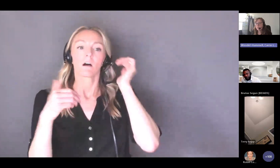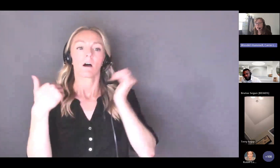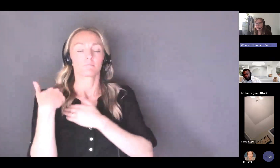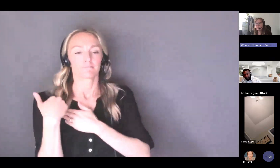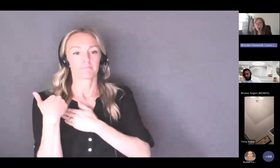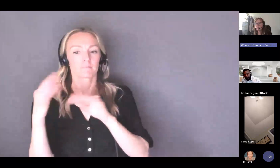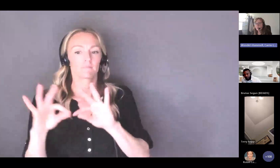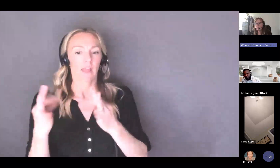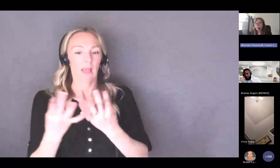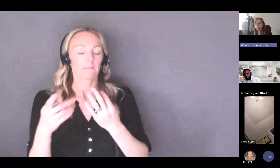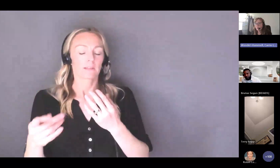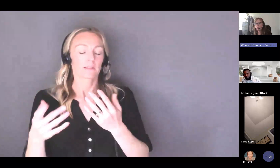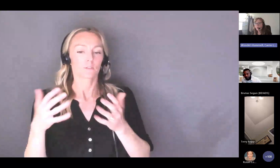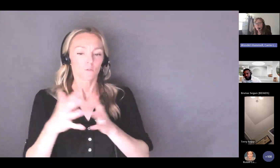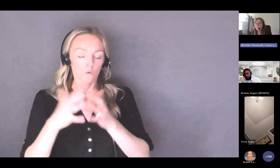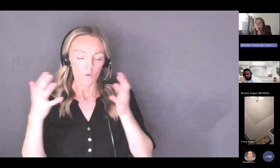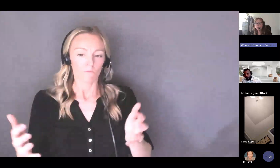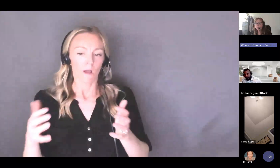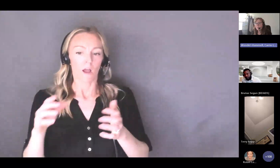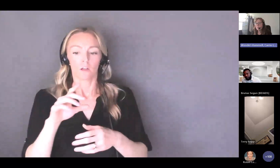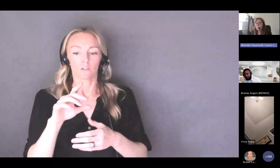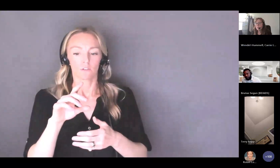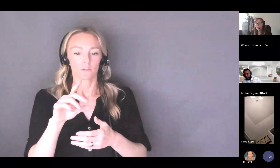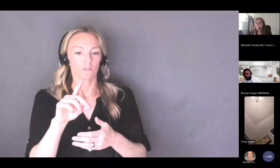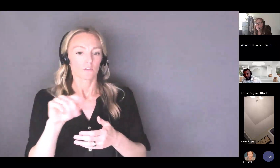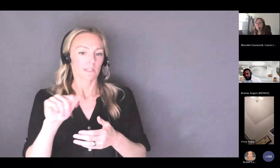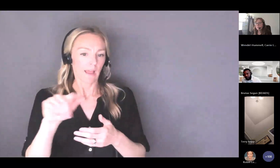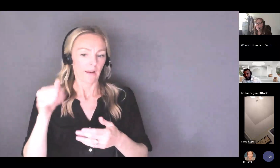too much data collection requirements.